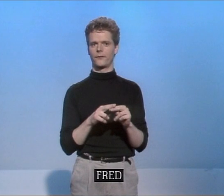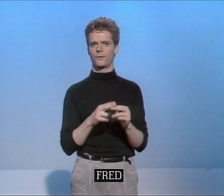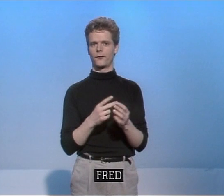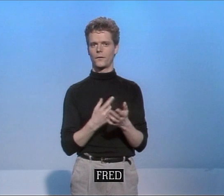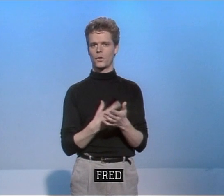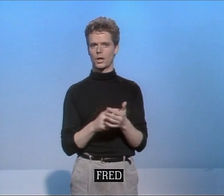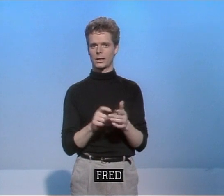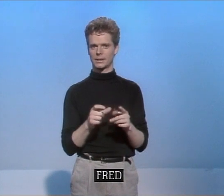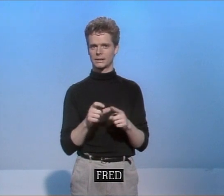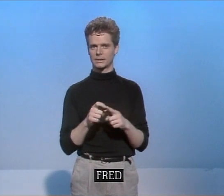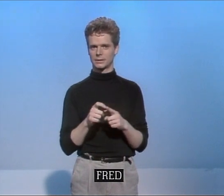Fred,